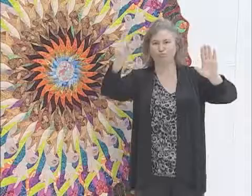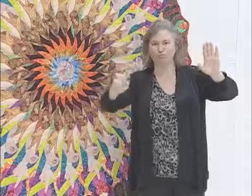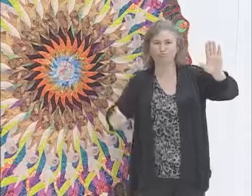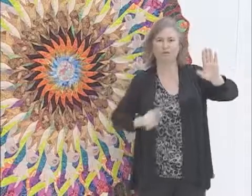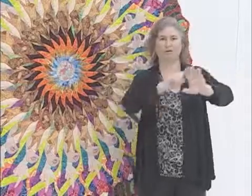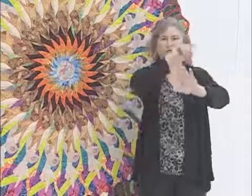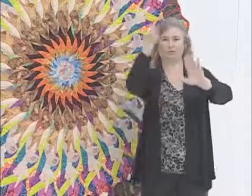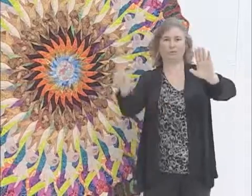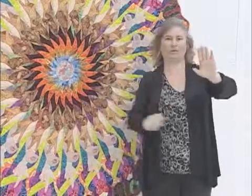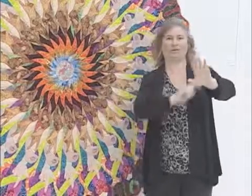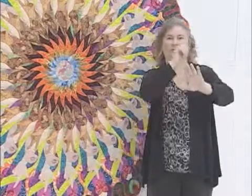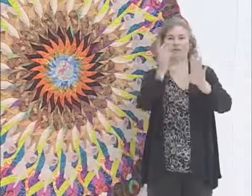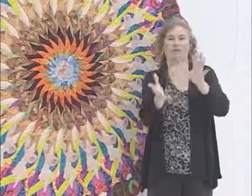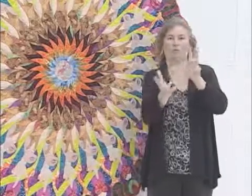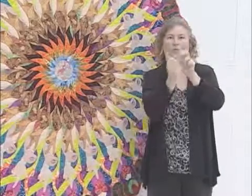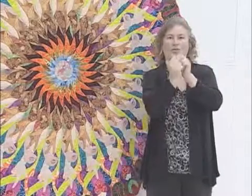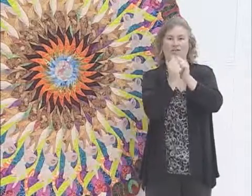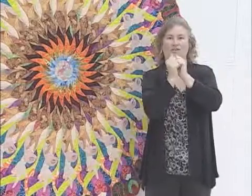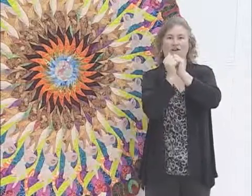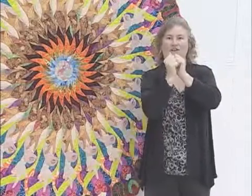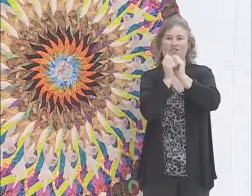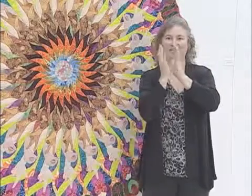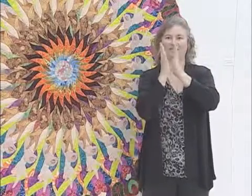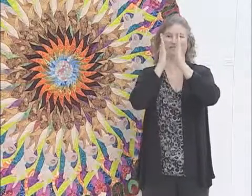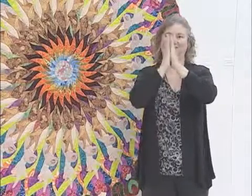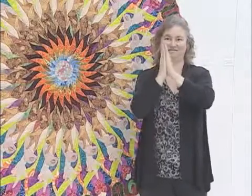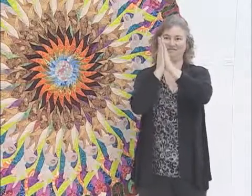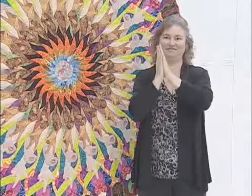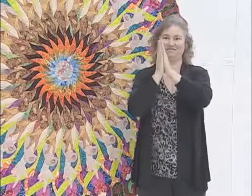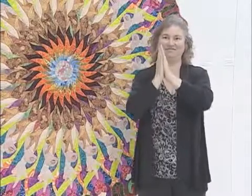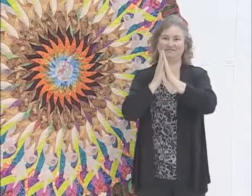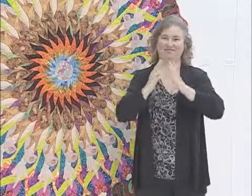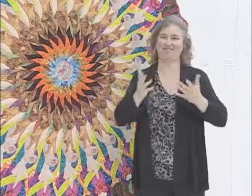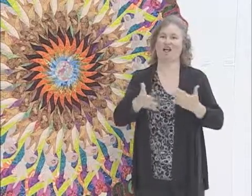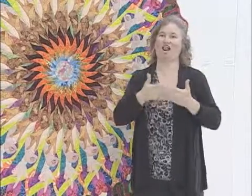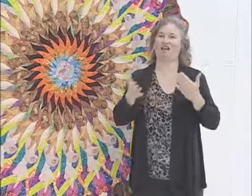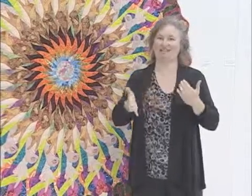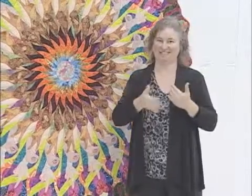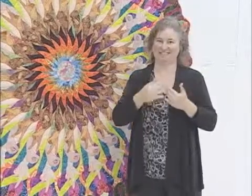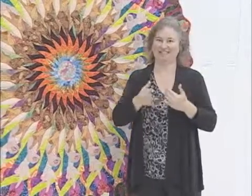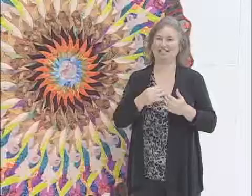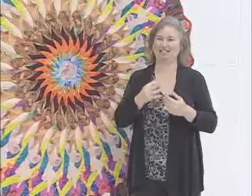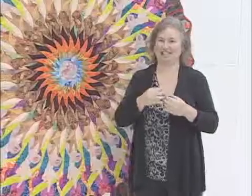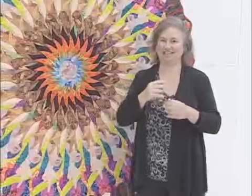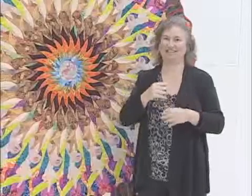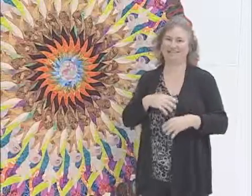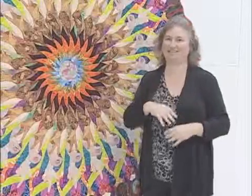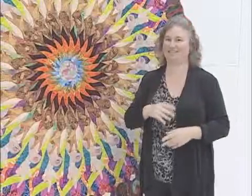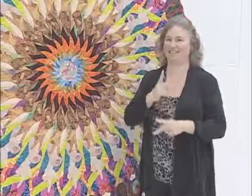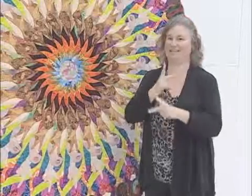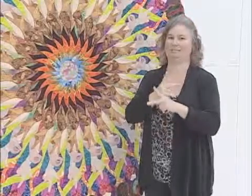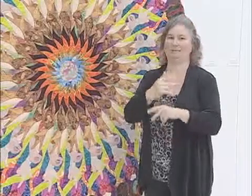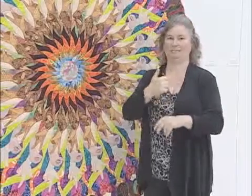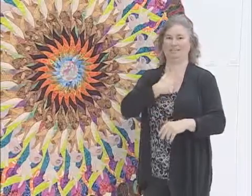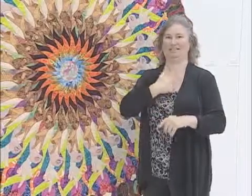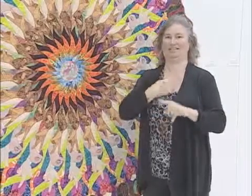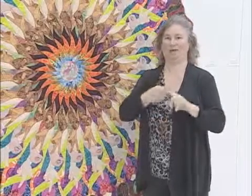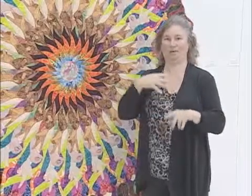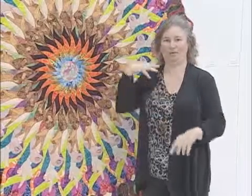together, I was able to do the overstitching on the whole quilt so that it all hung together. It was a lot easier on me that way. Also